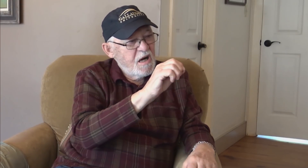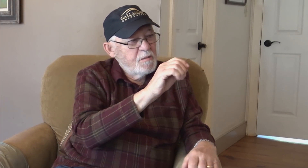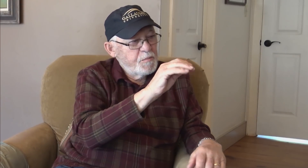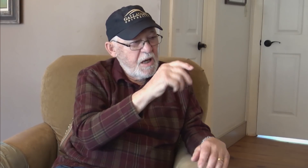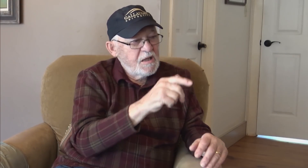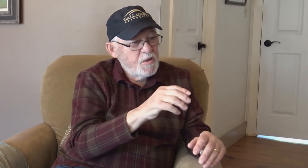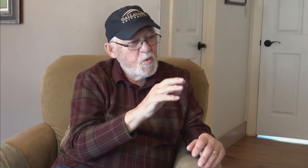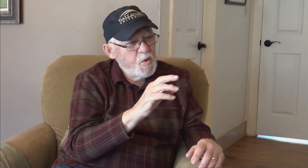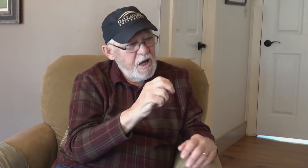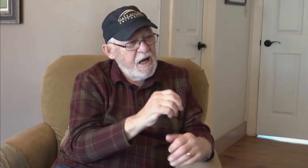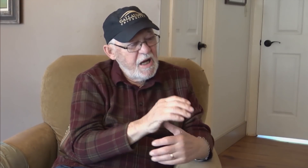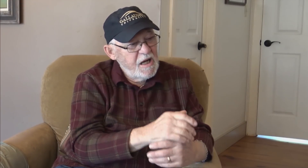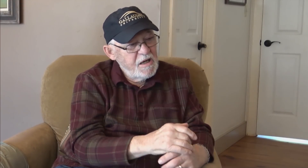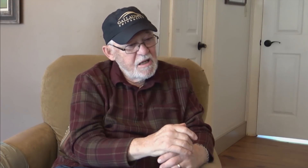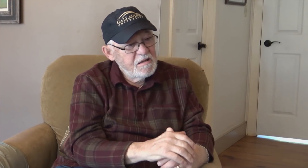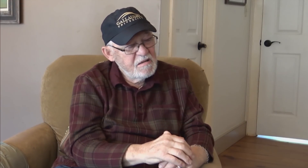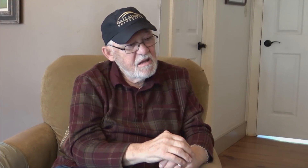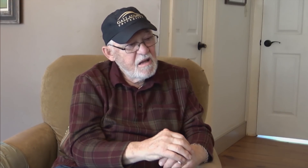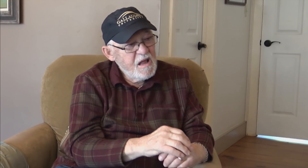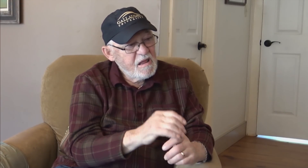And it seemed that the time was